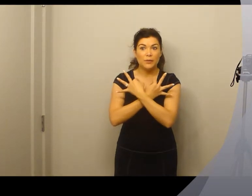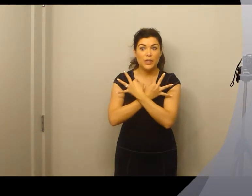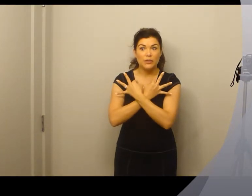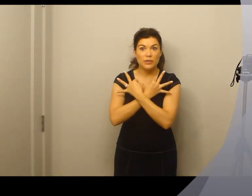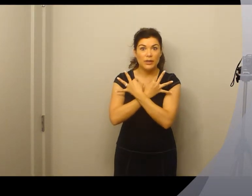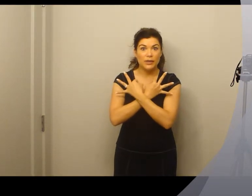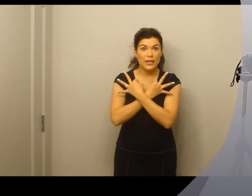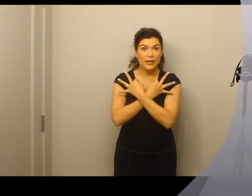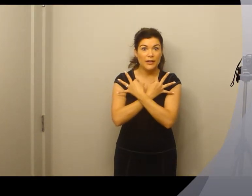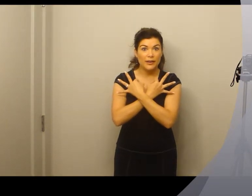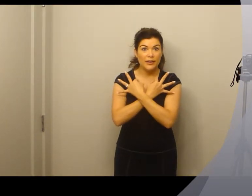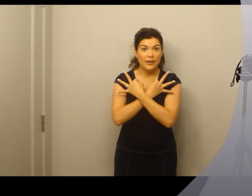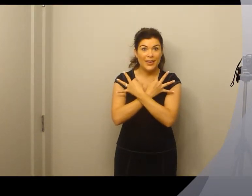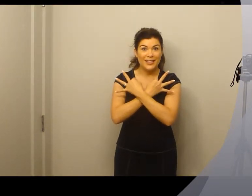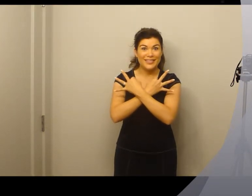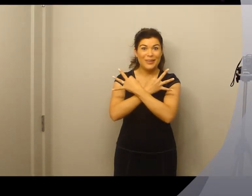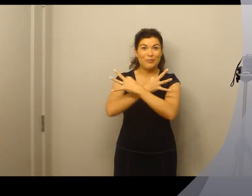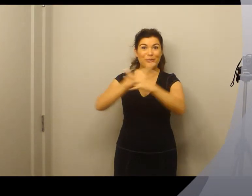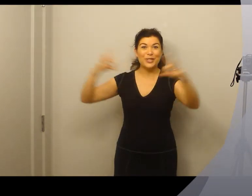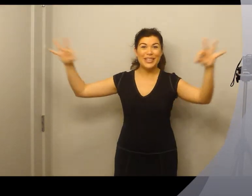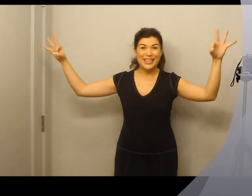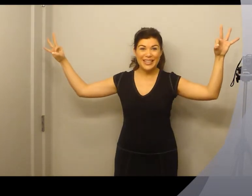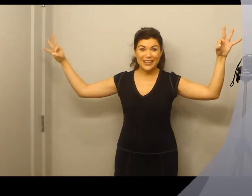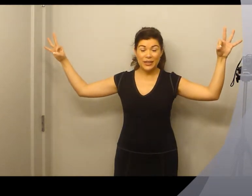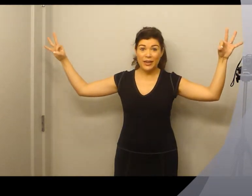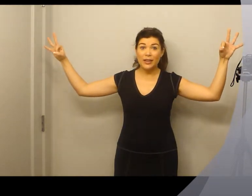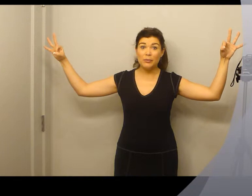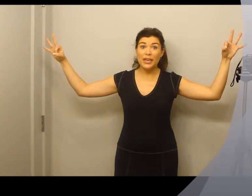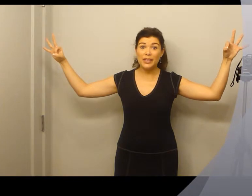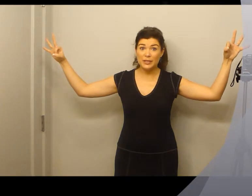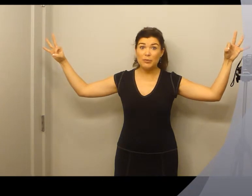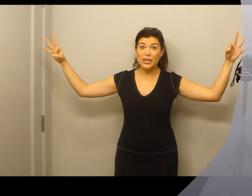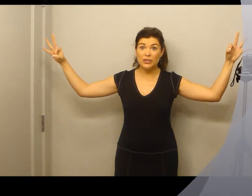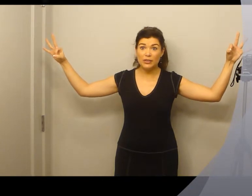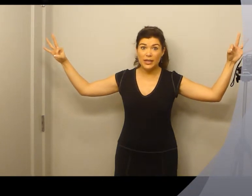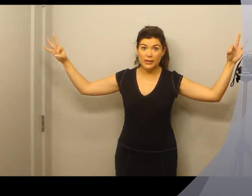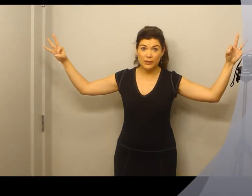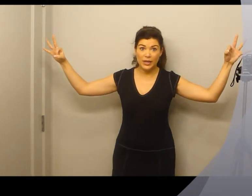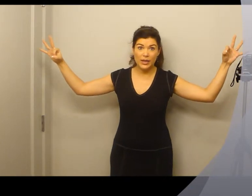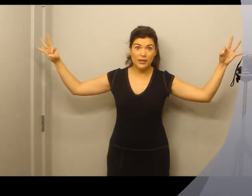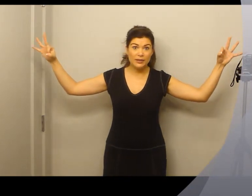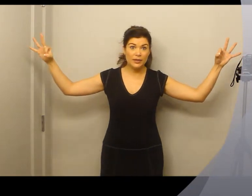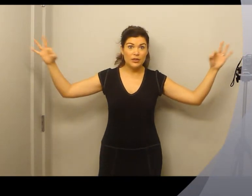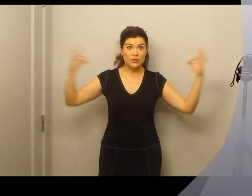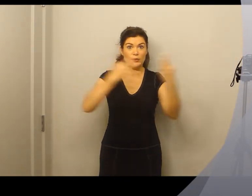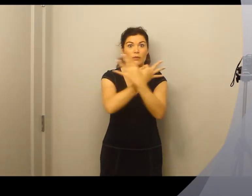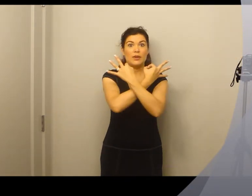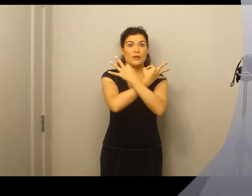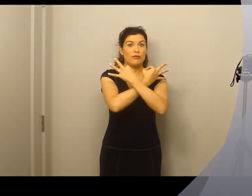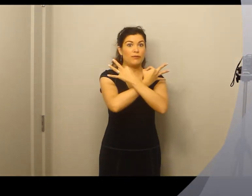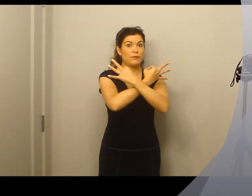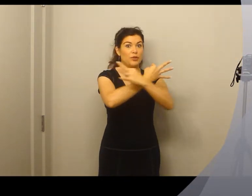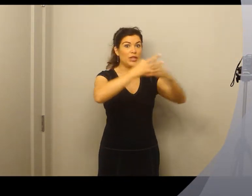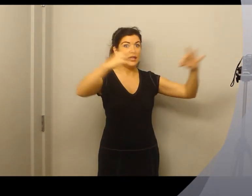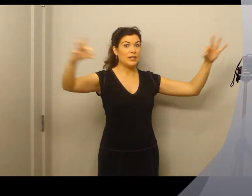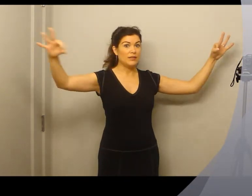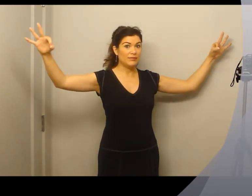free. You start right here and say free. And you make it as big as you can, okay? So, free.